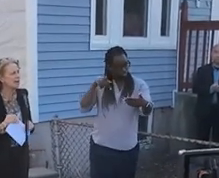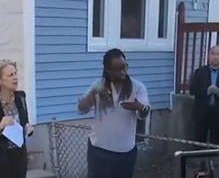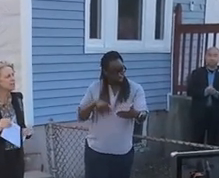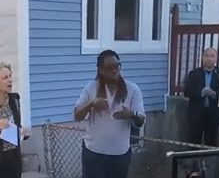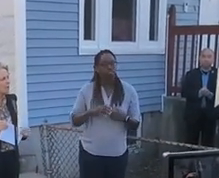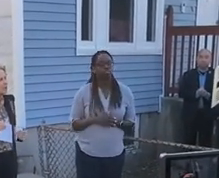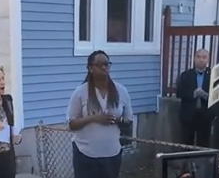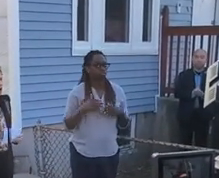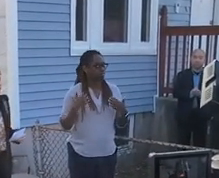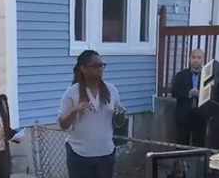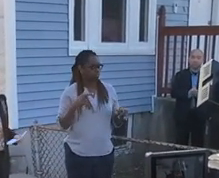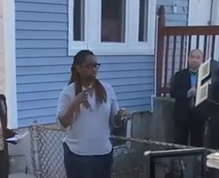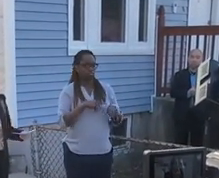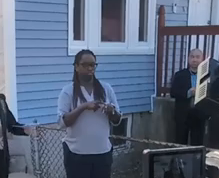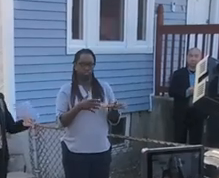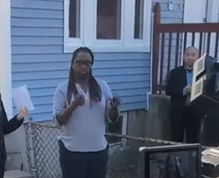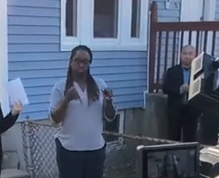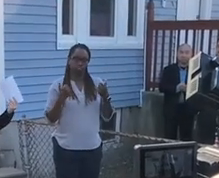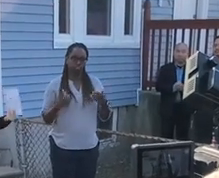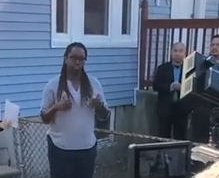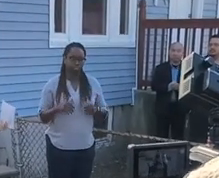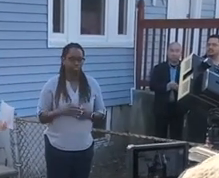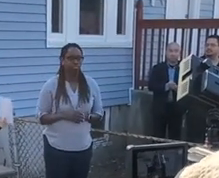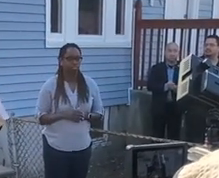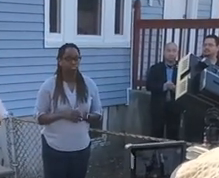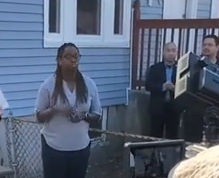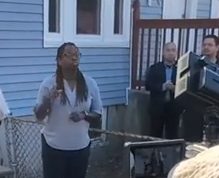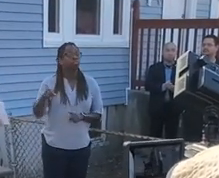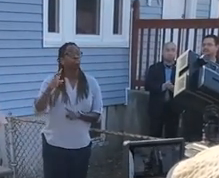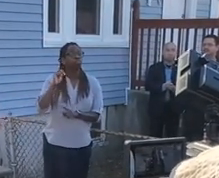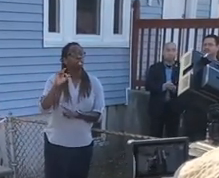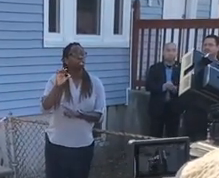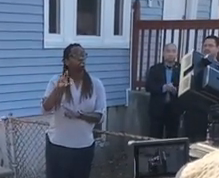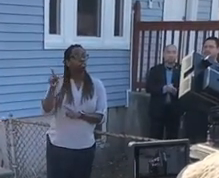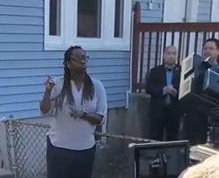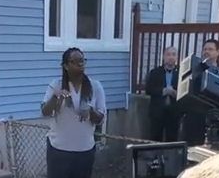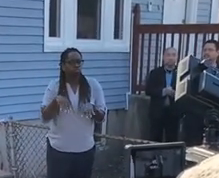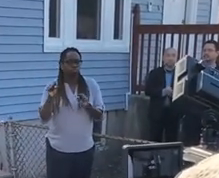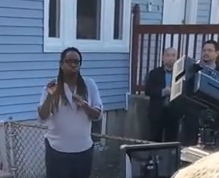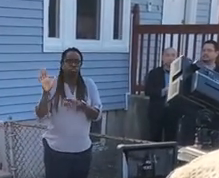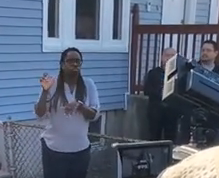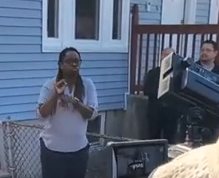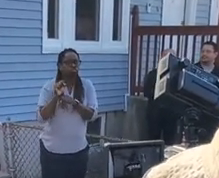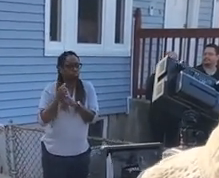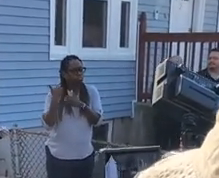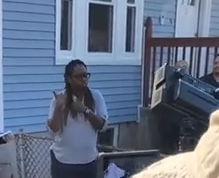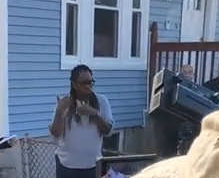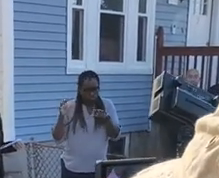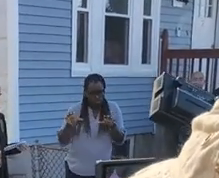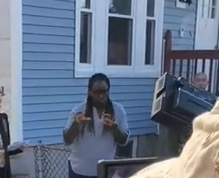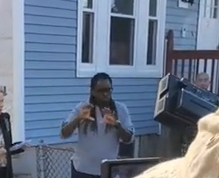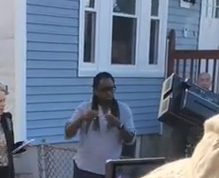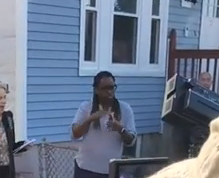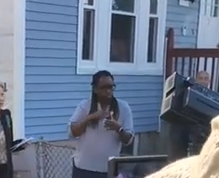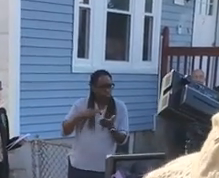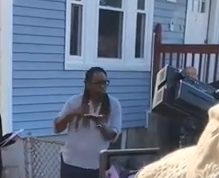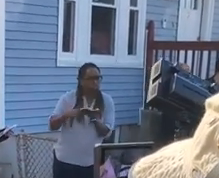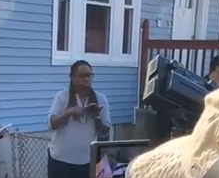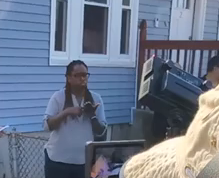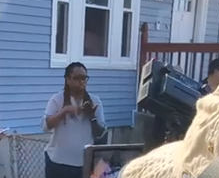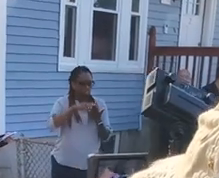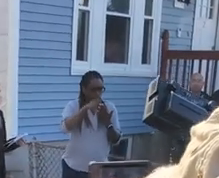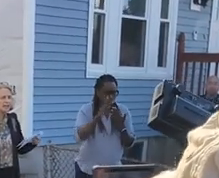Since the mayor has come into office, and I thank her and I thank the city council too for their support of this program, we